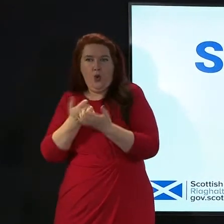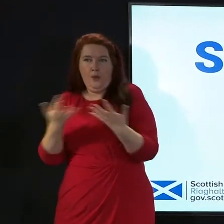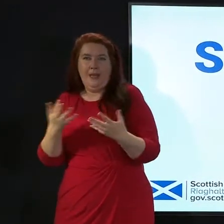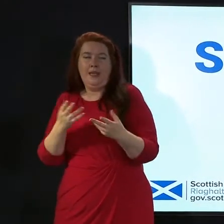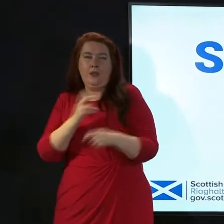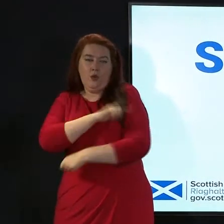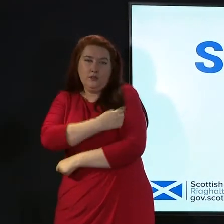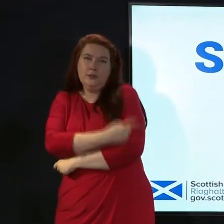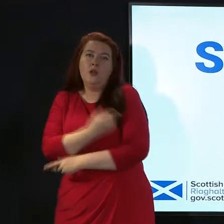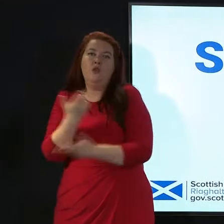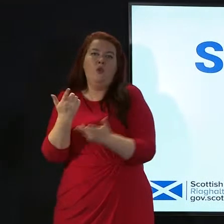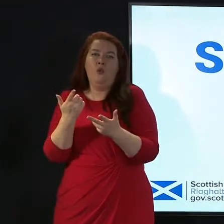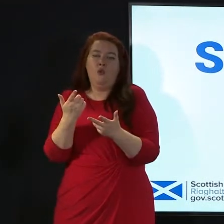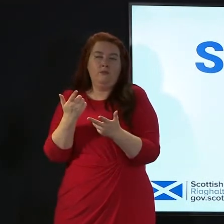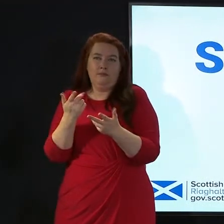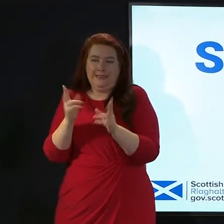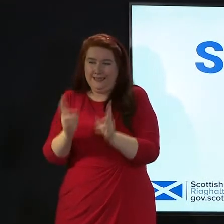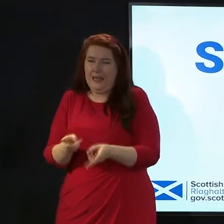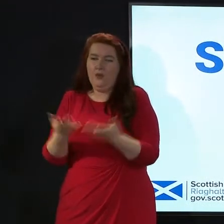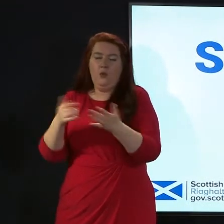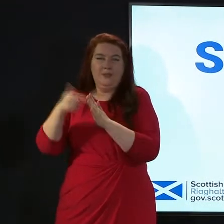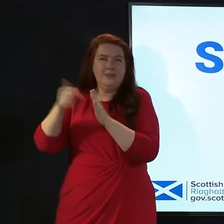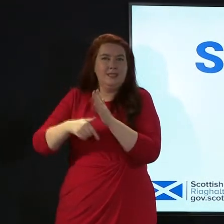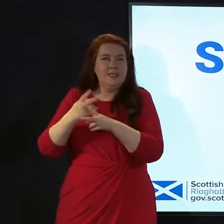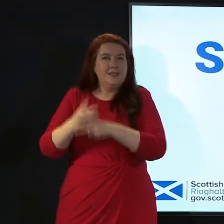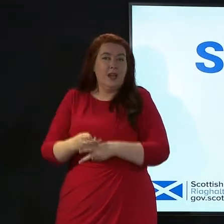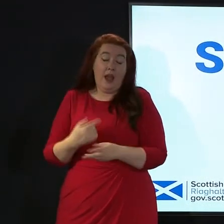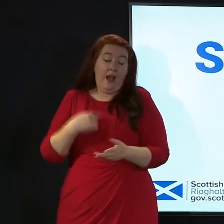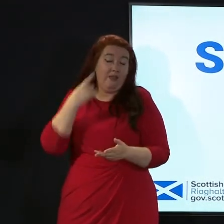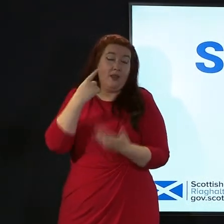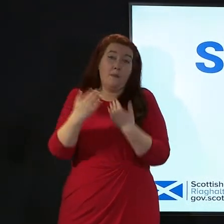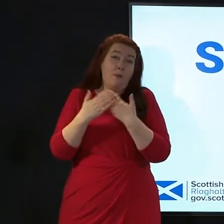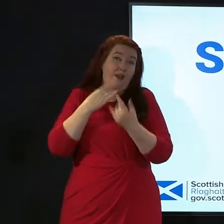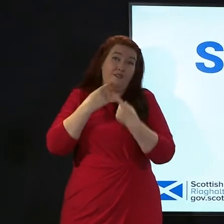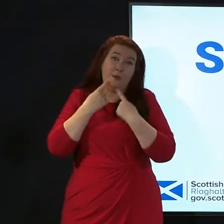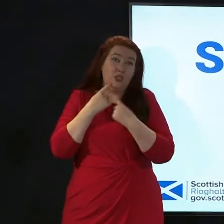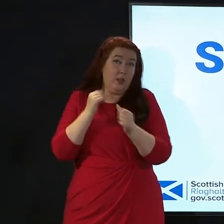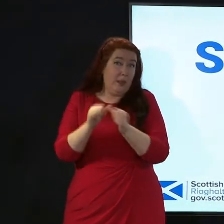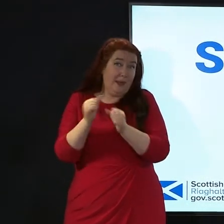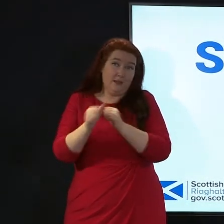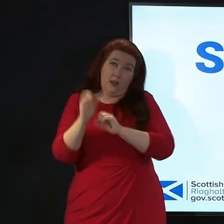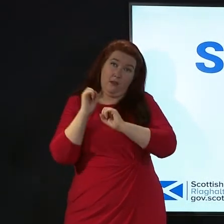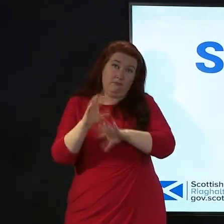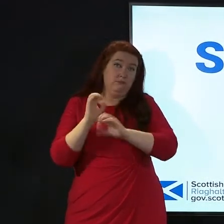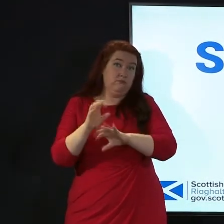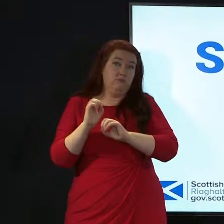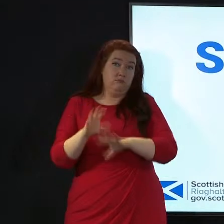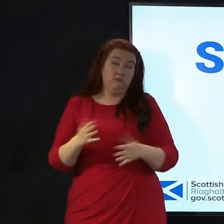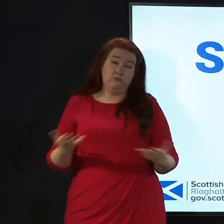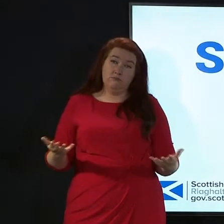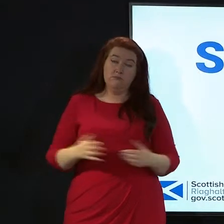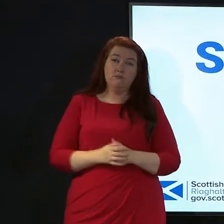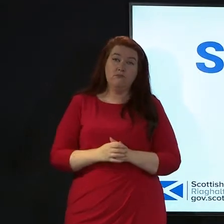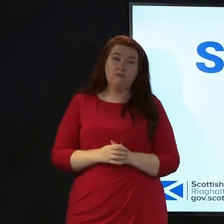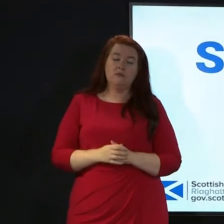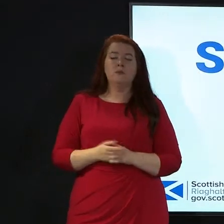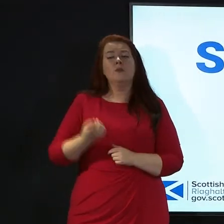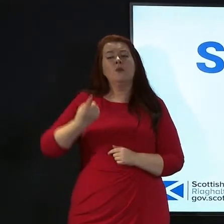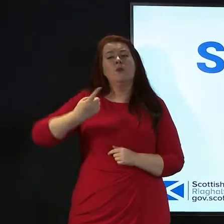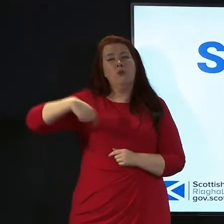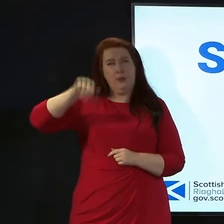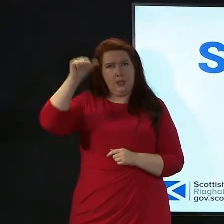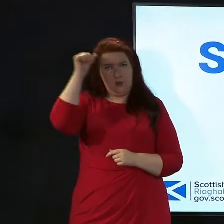there to inform people's response and understanding of what is happening, the better. What we do know is that